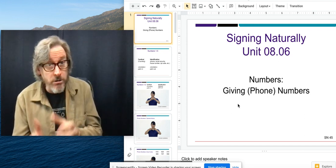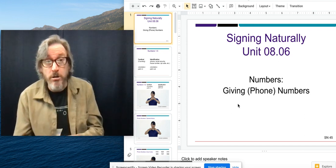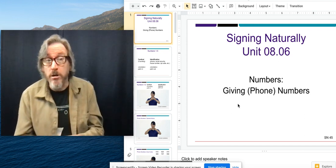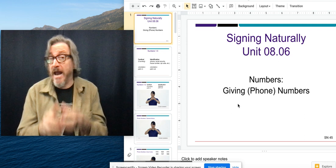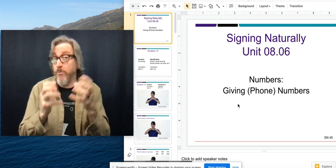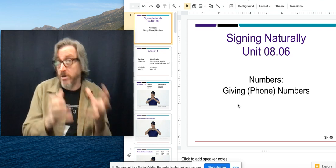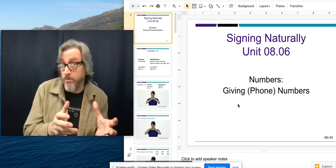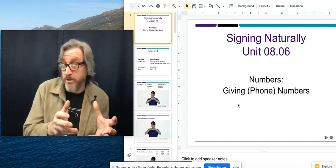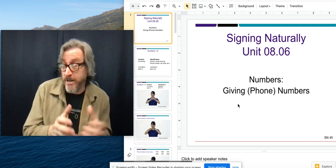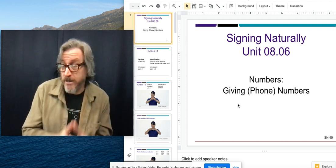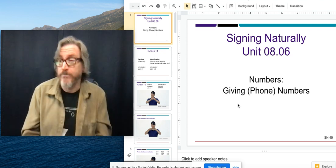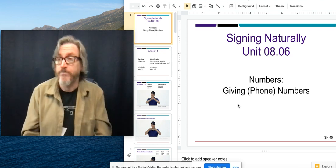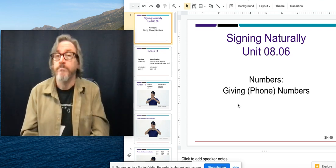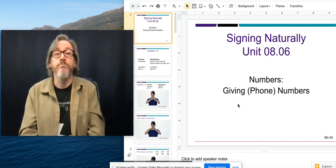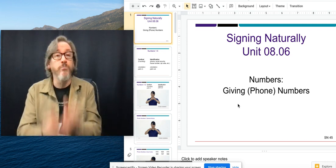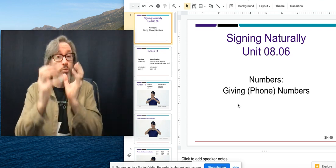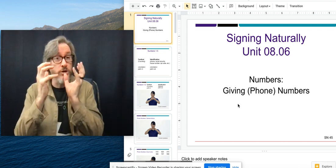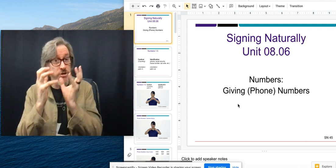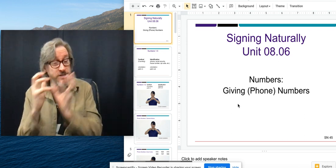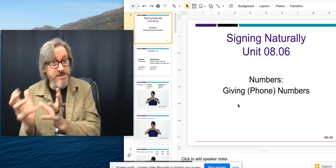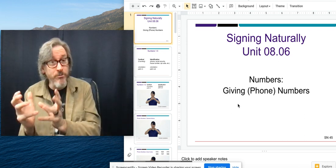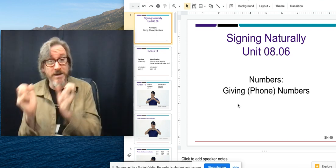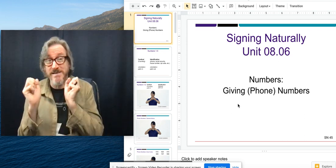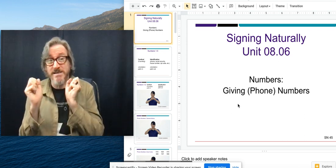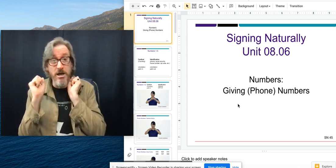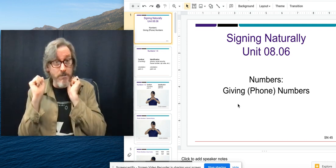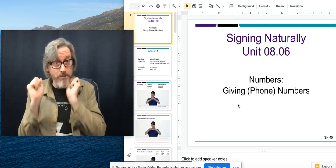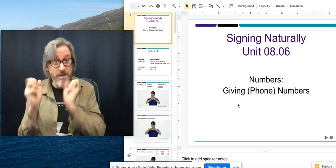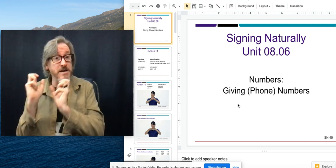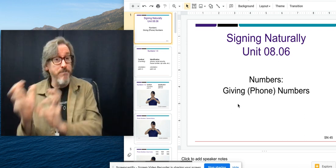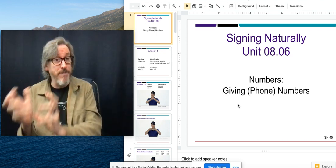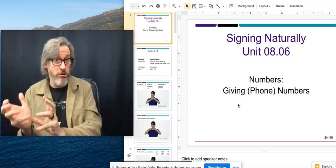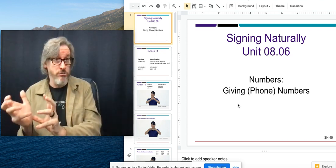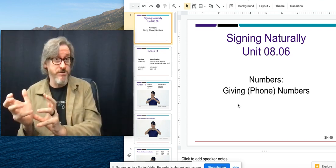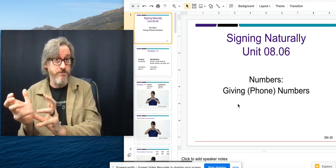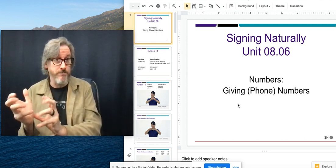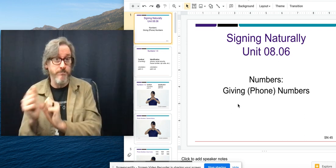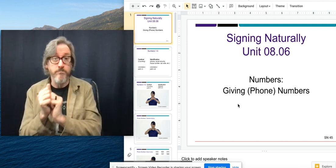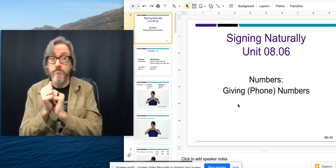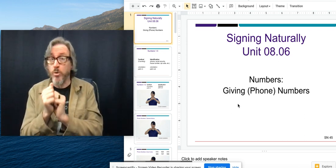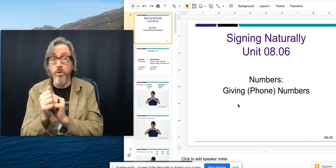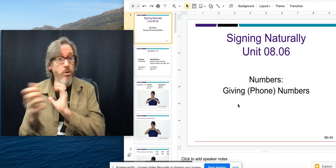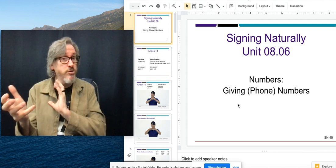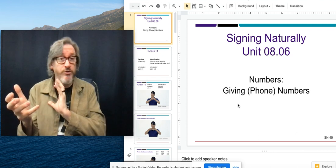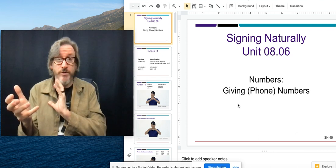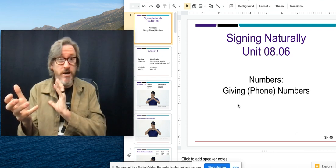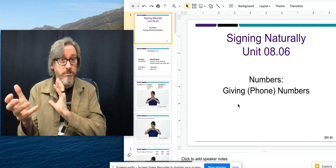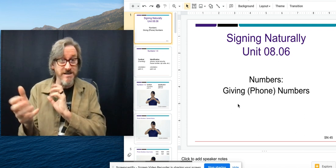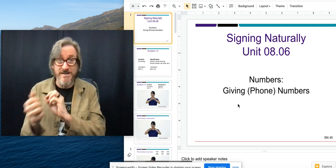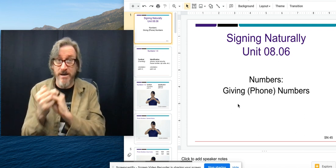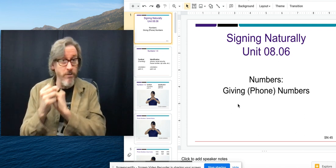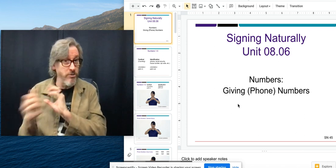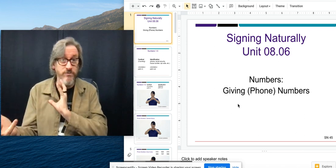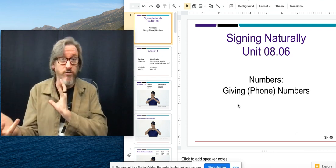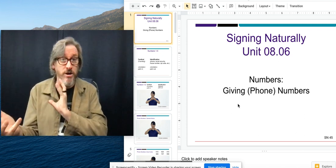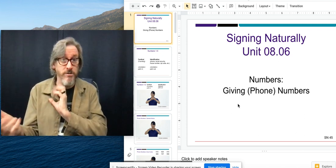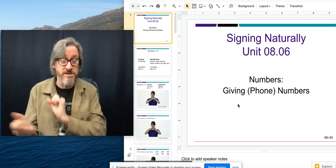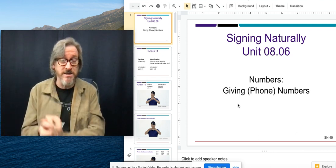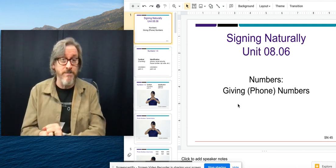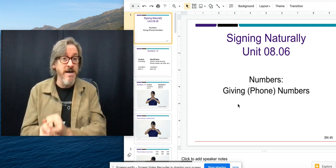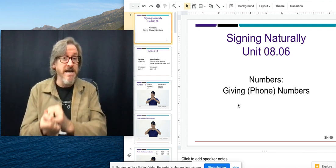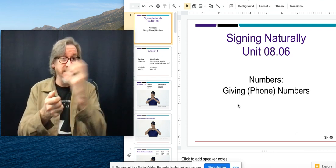simple and more complicated. We're going to do simple because it's based on pairs. We won't do 3 numbers at a time. We won't do